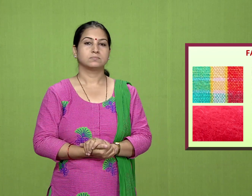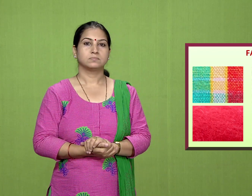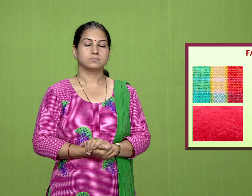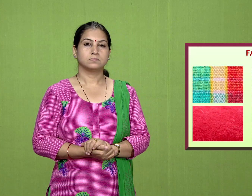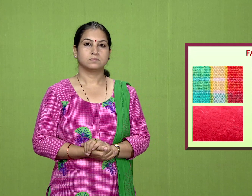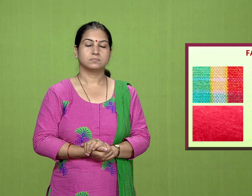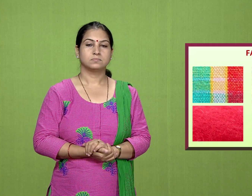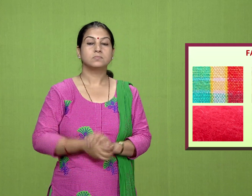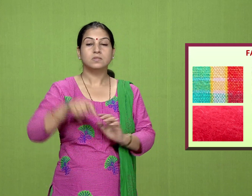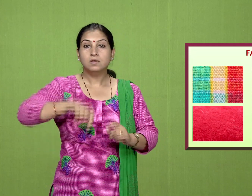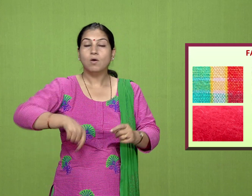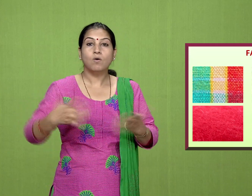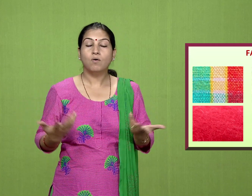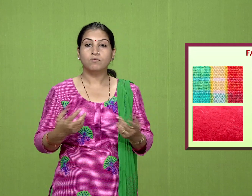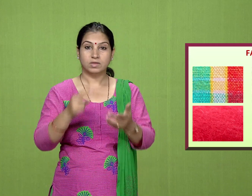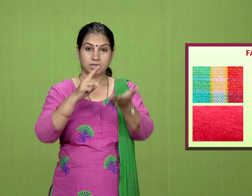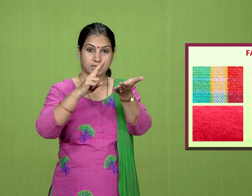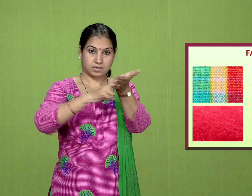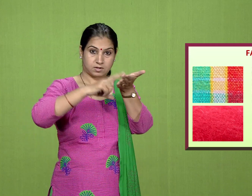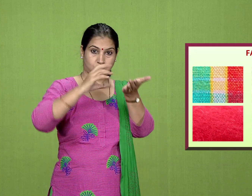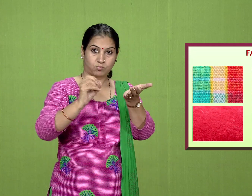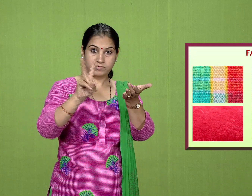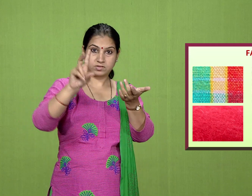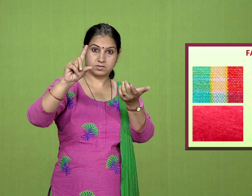Talking about different kinds of novelty yarns.